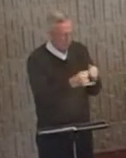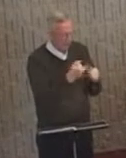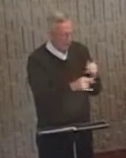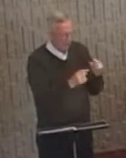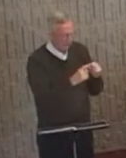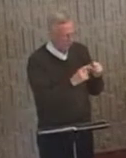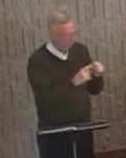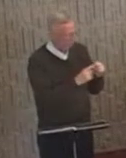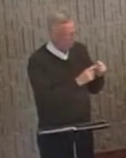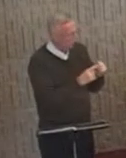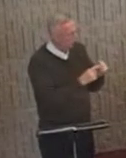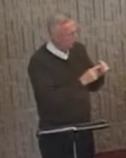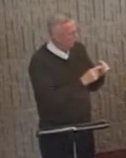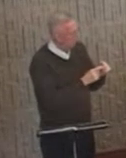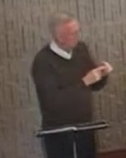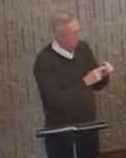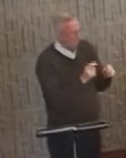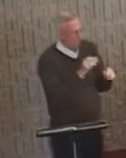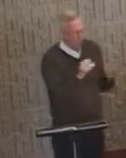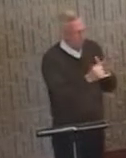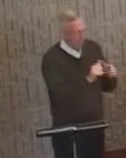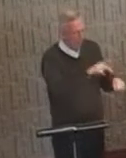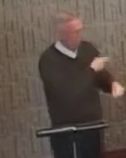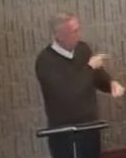John Greenleaf Whittier's poem.